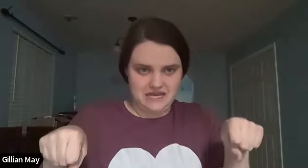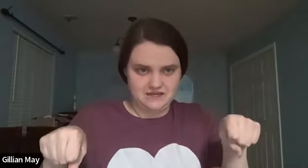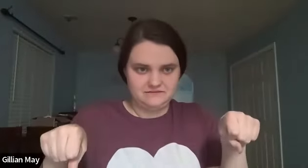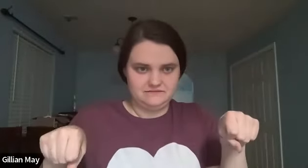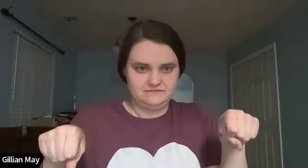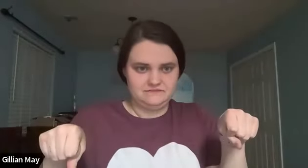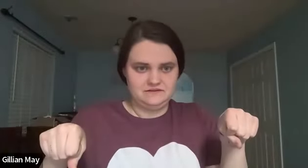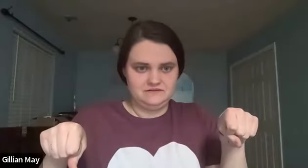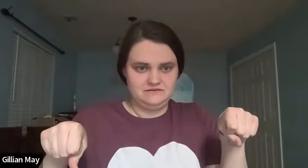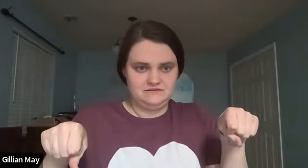Can.